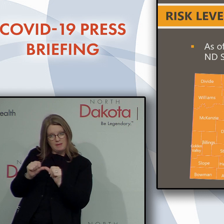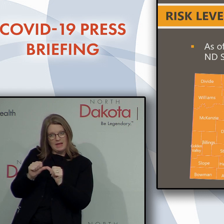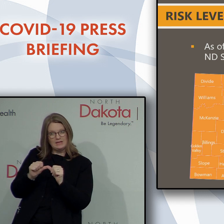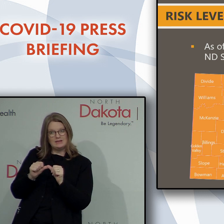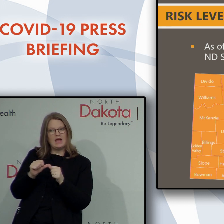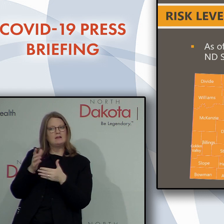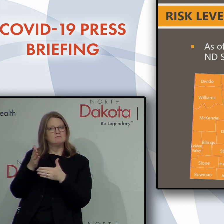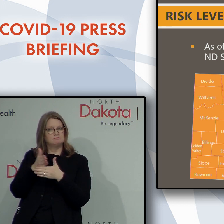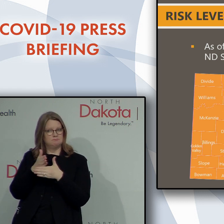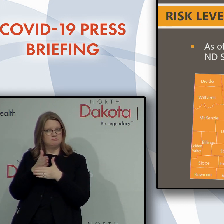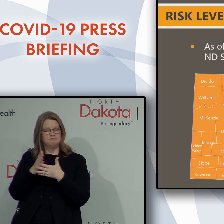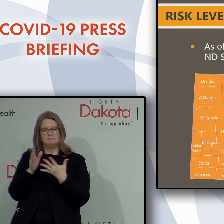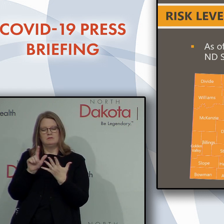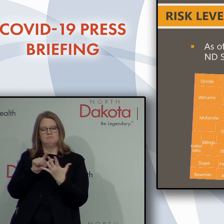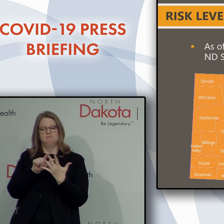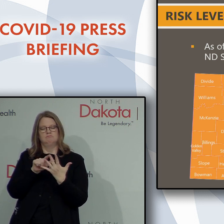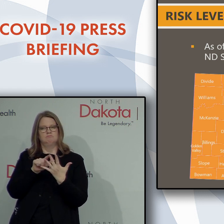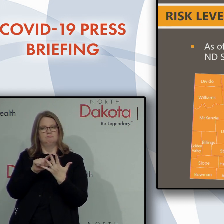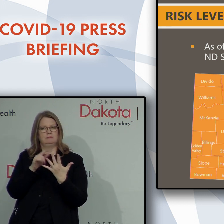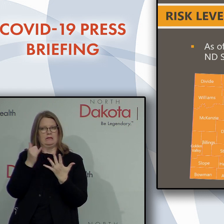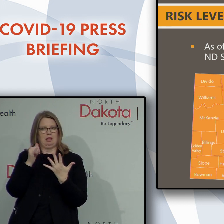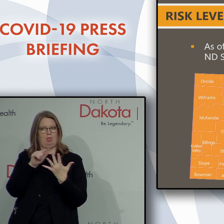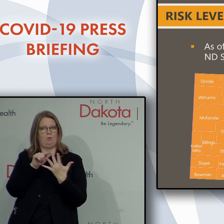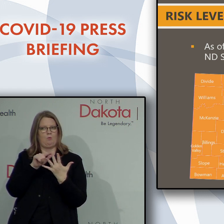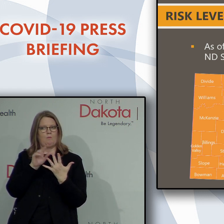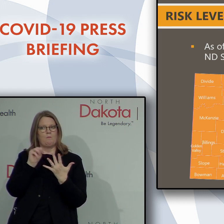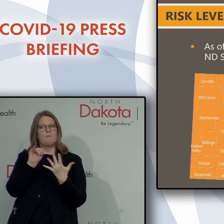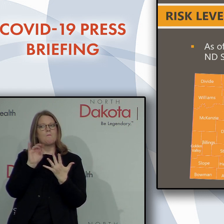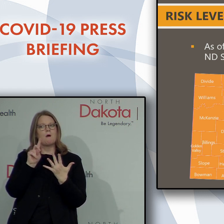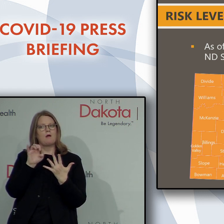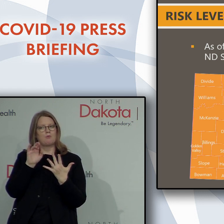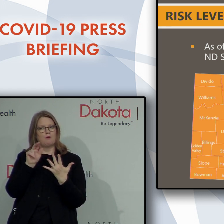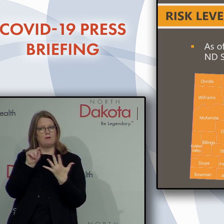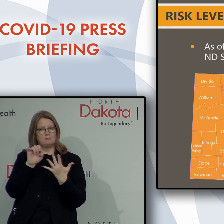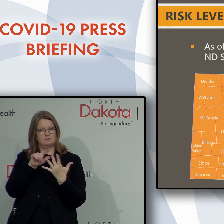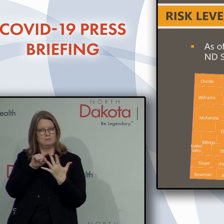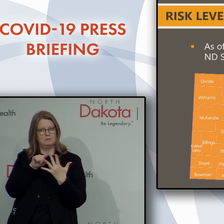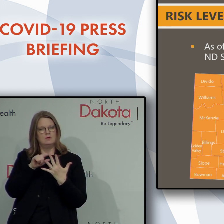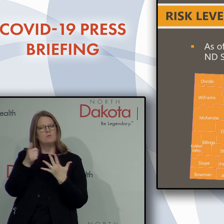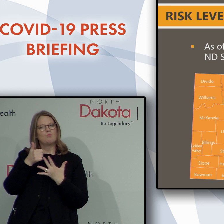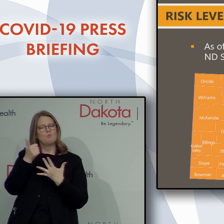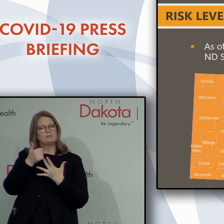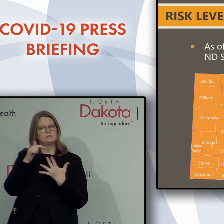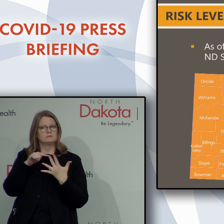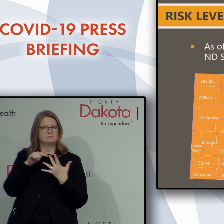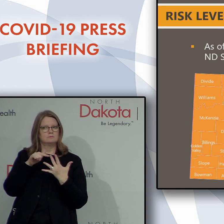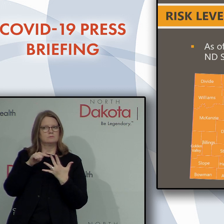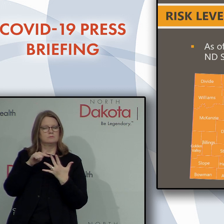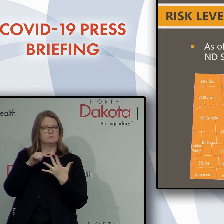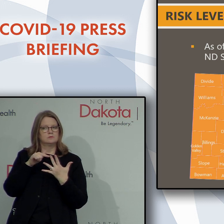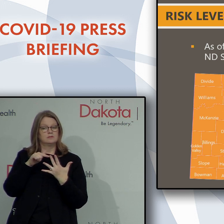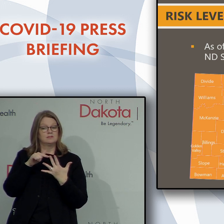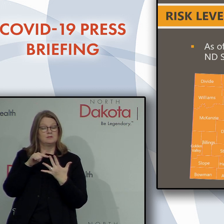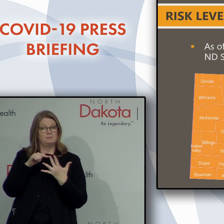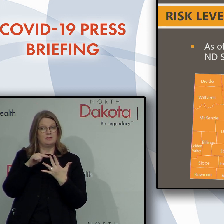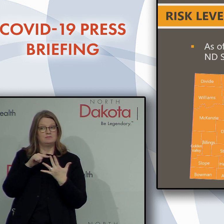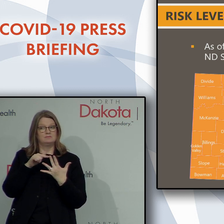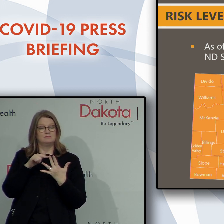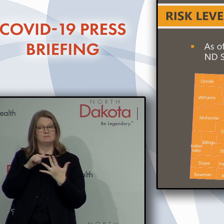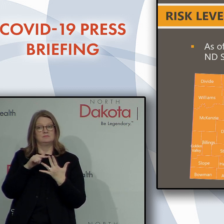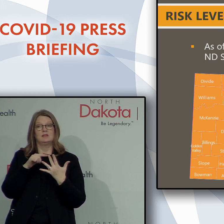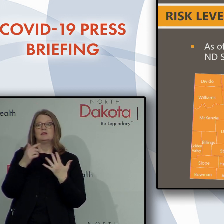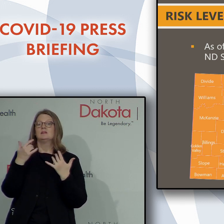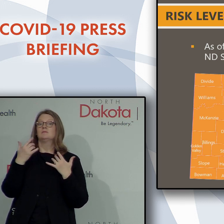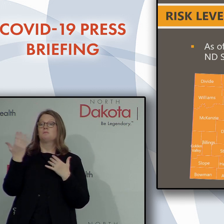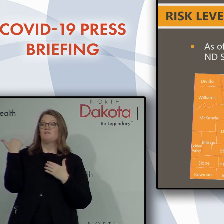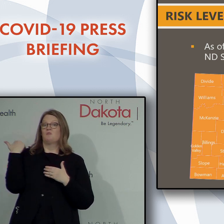so we'll remain at yellow for all counties in the state for the moment. But again, moving those from requirements